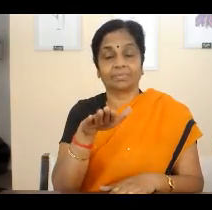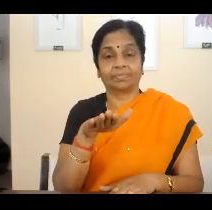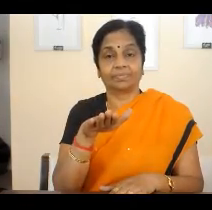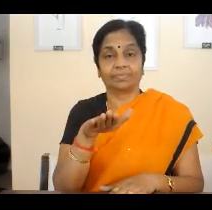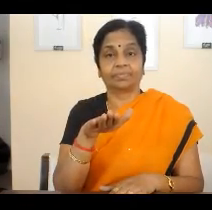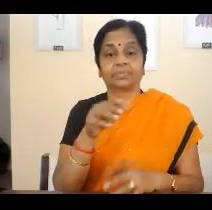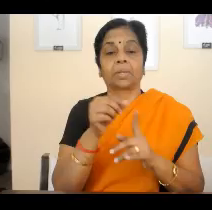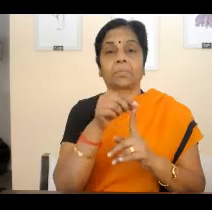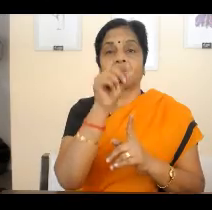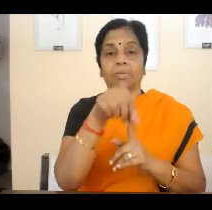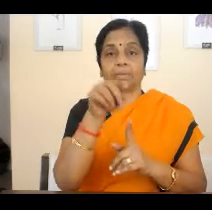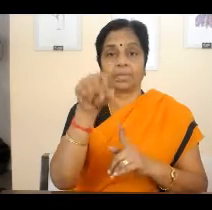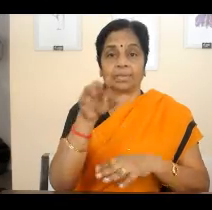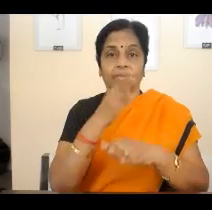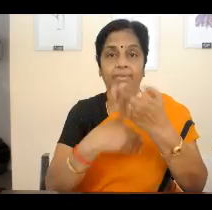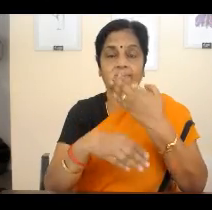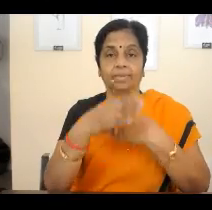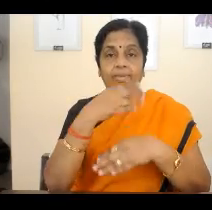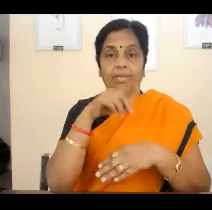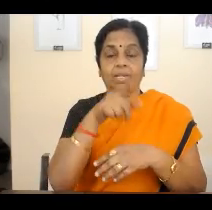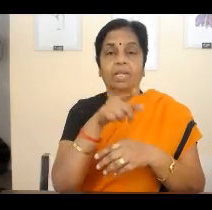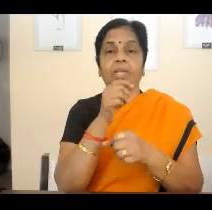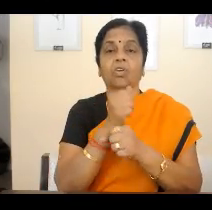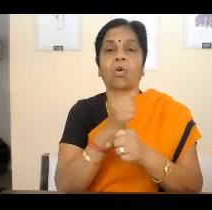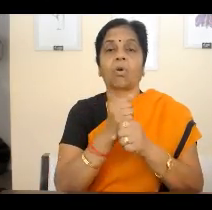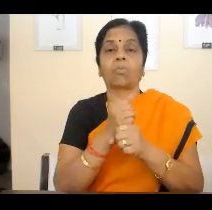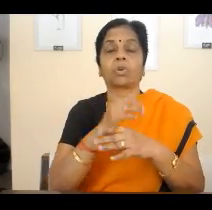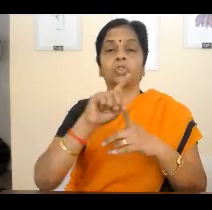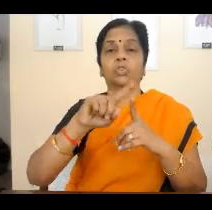of persons with disabilities in government jobs